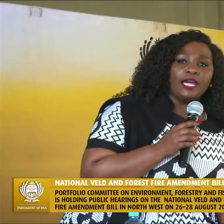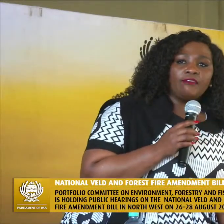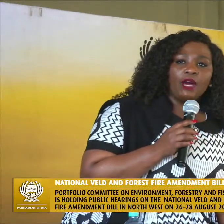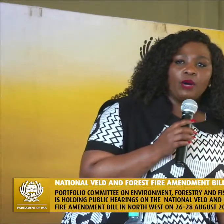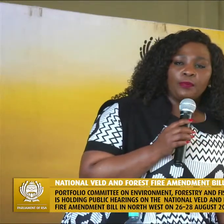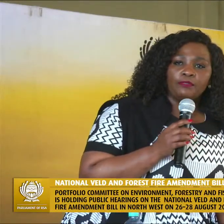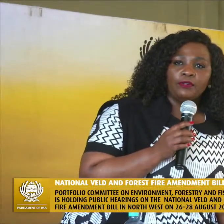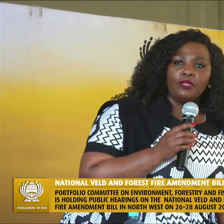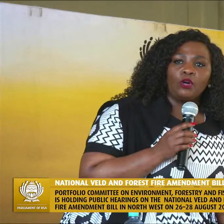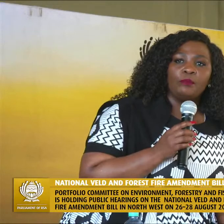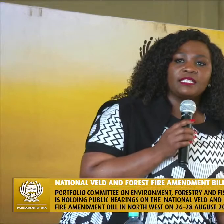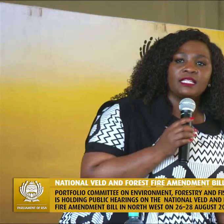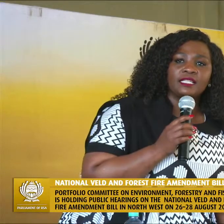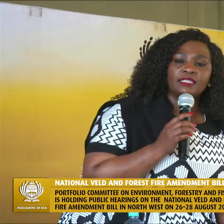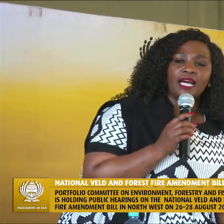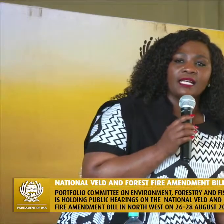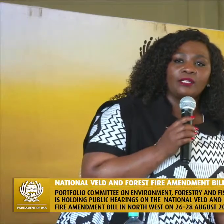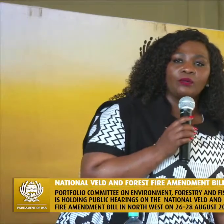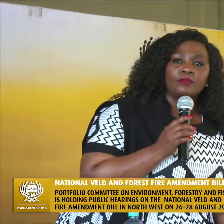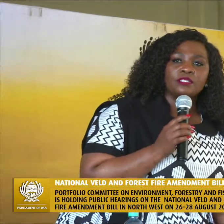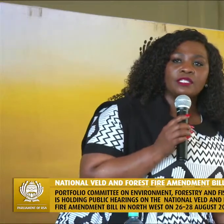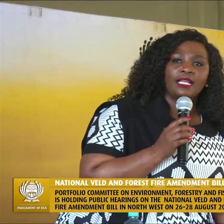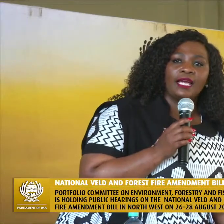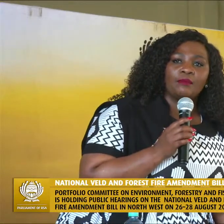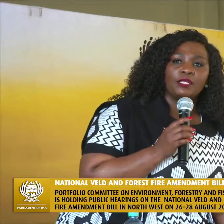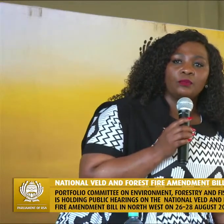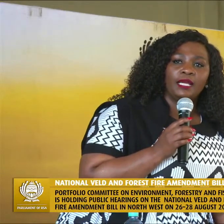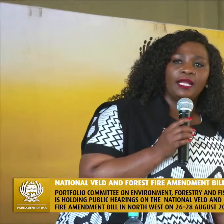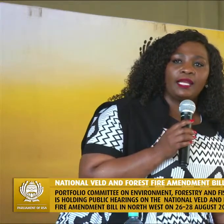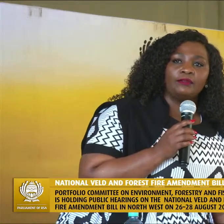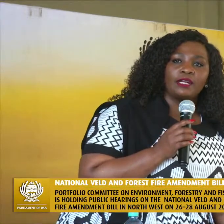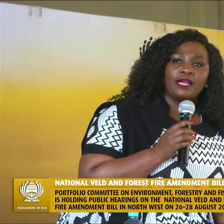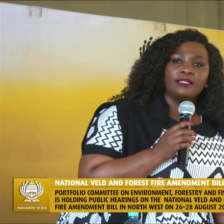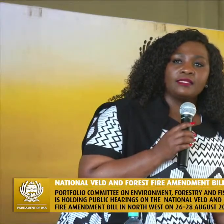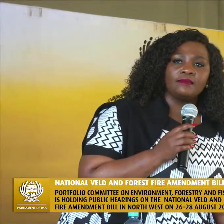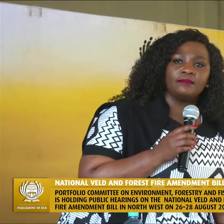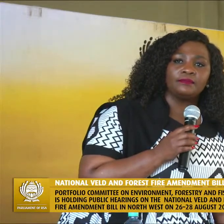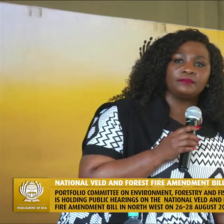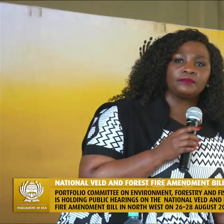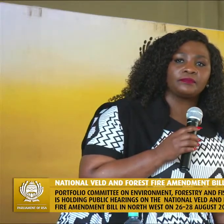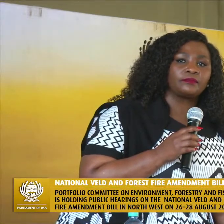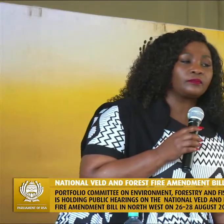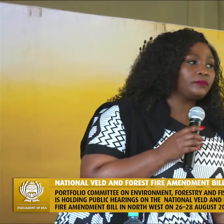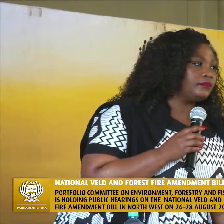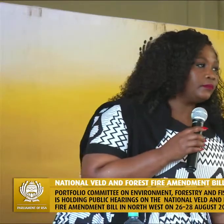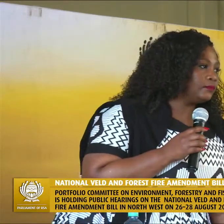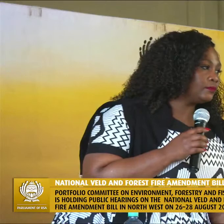we have our portfolio committee secretary can you rise